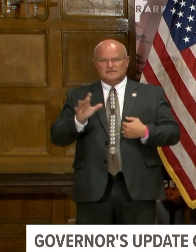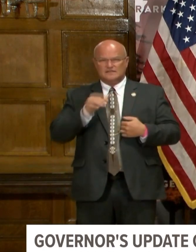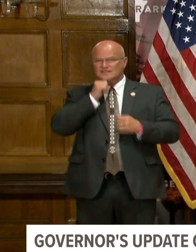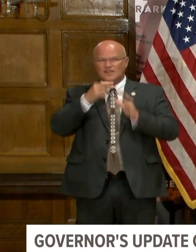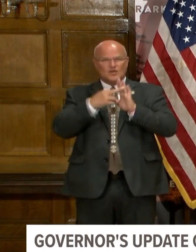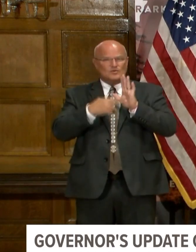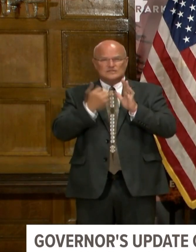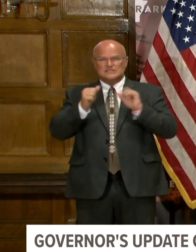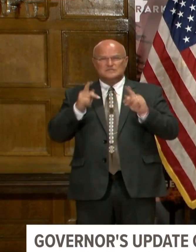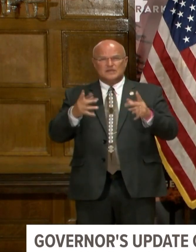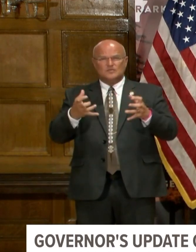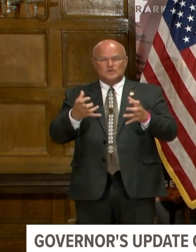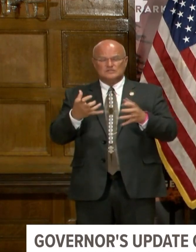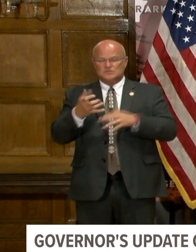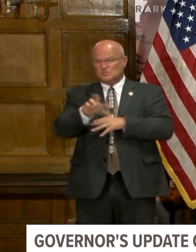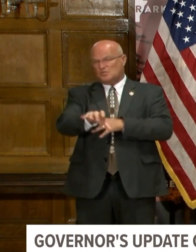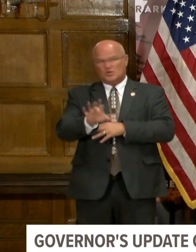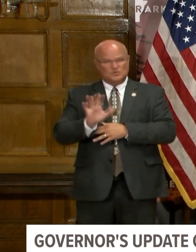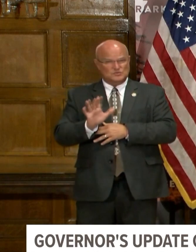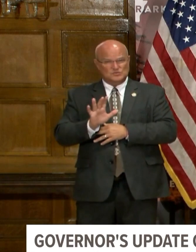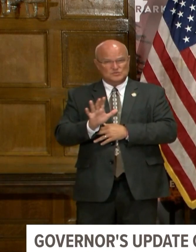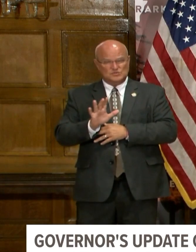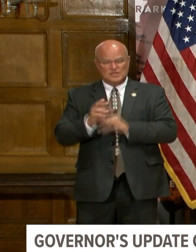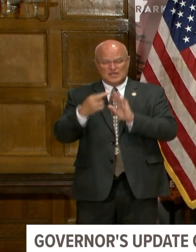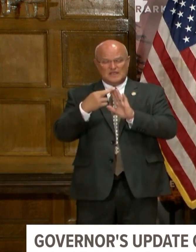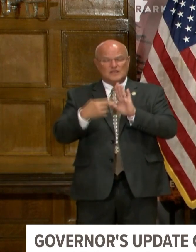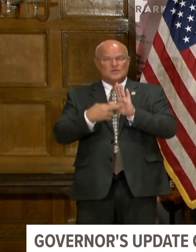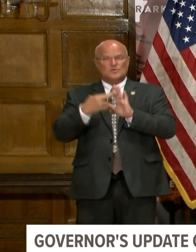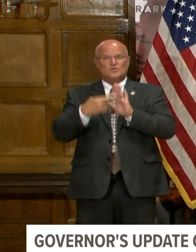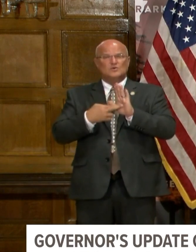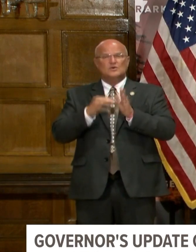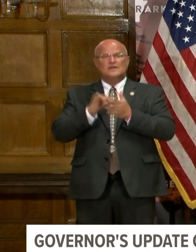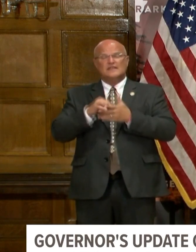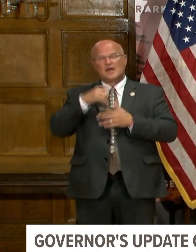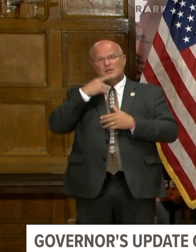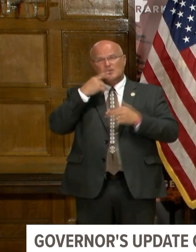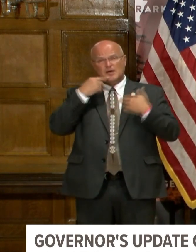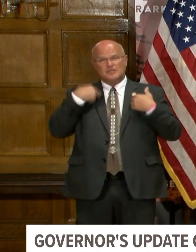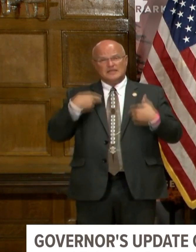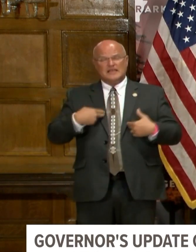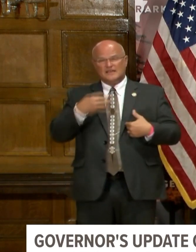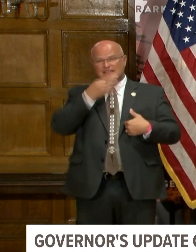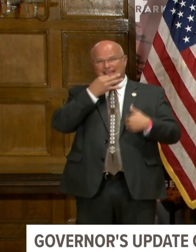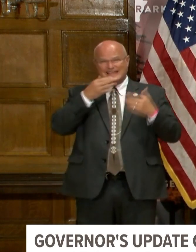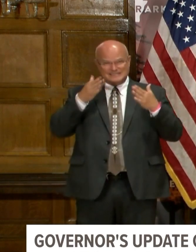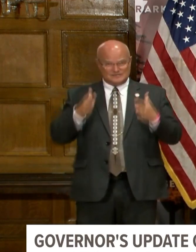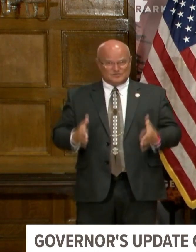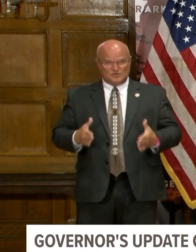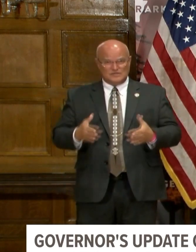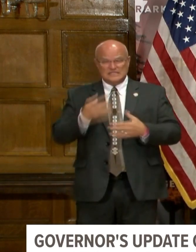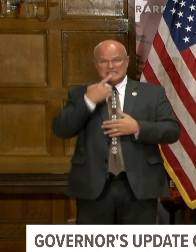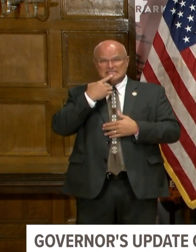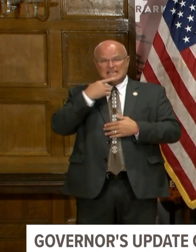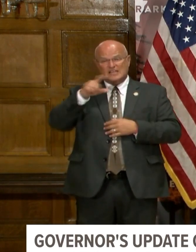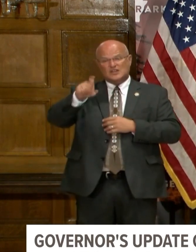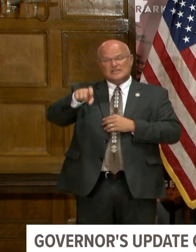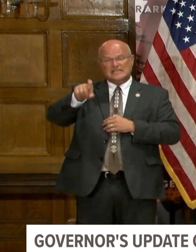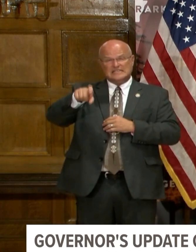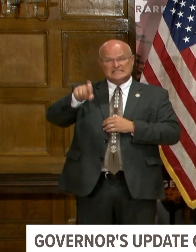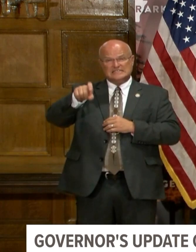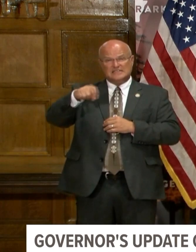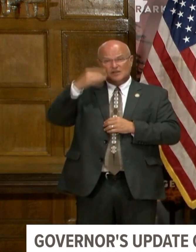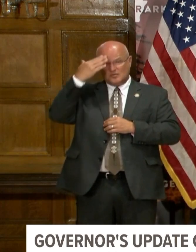that anybody wants to impose. They're rules that public health experts say are